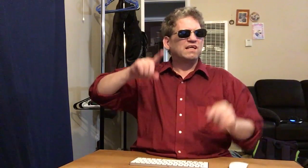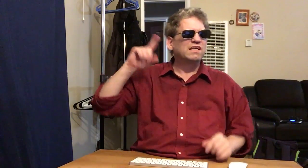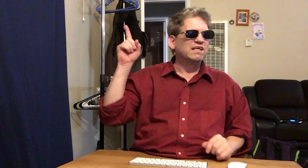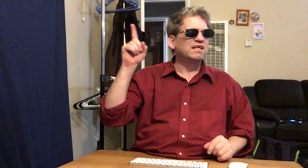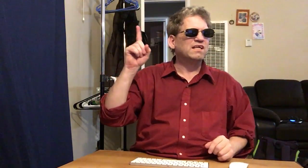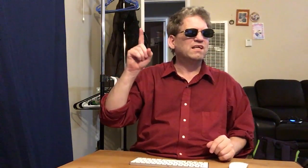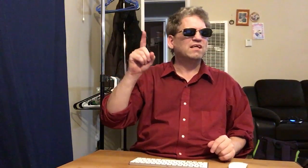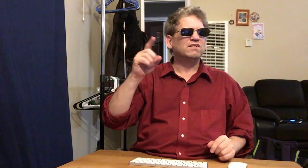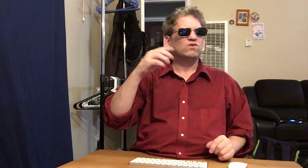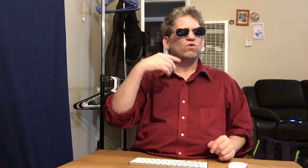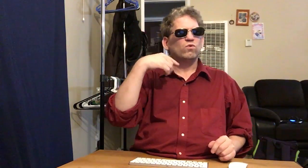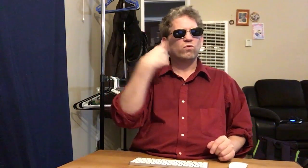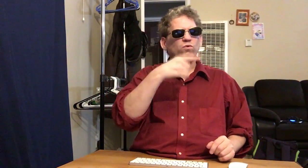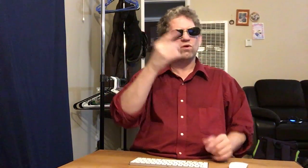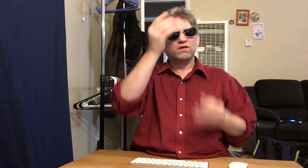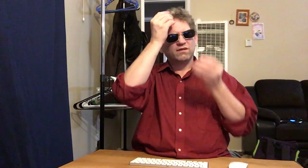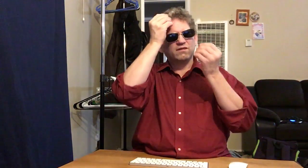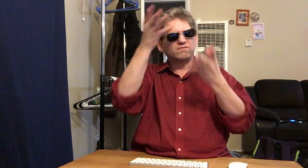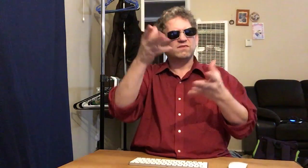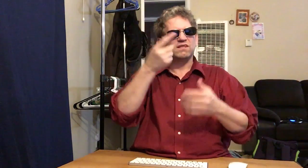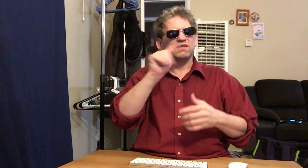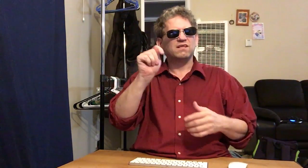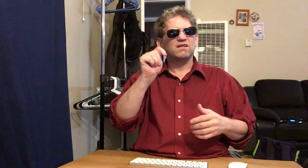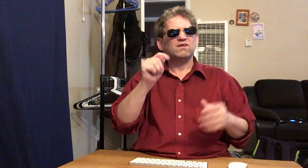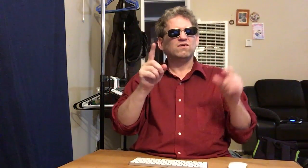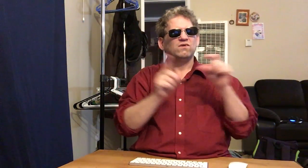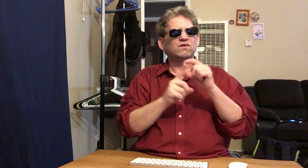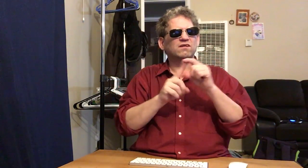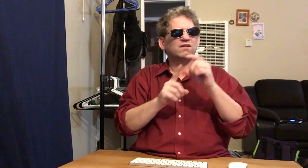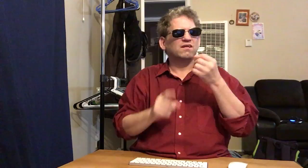pain. Fibromyalgia may be invisible to others, but my pain is real.